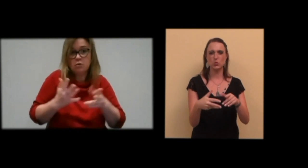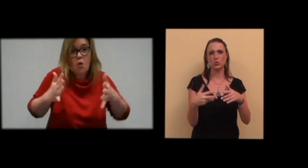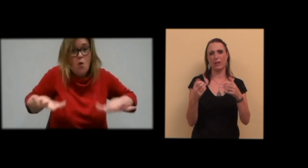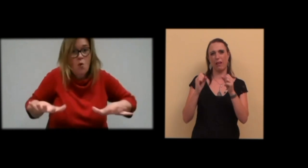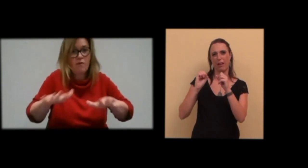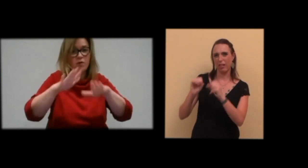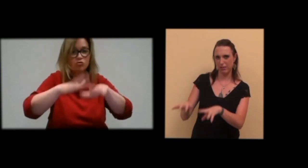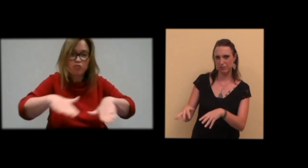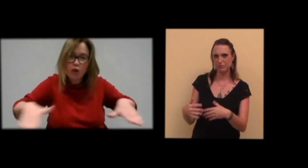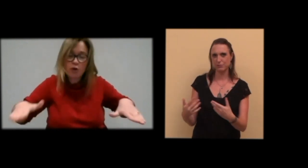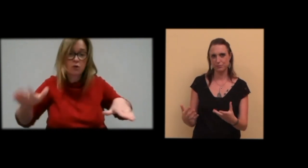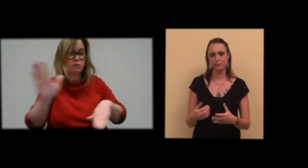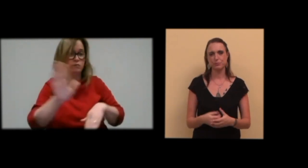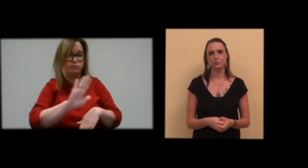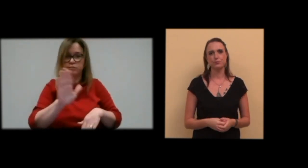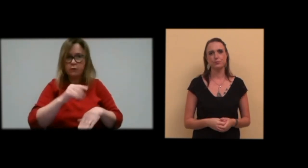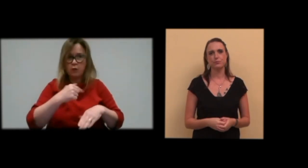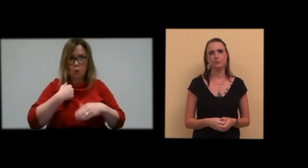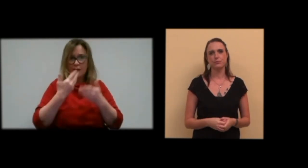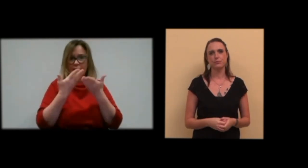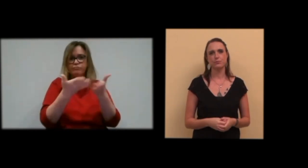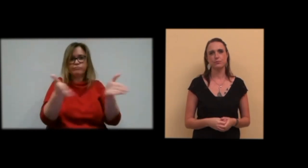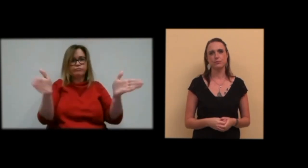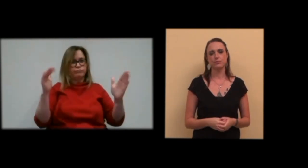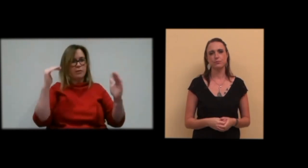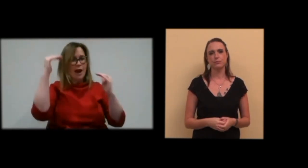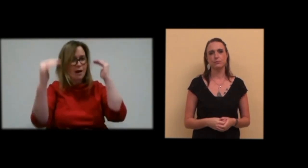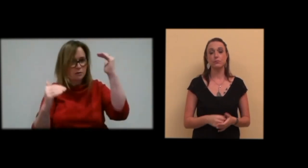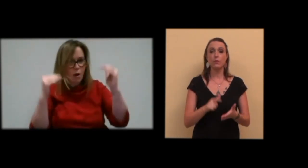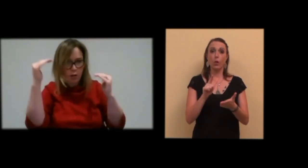of being abused or neglected.